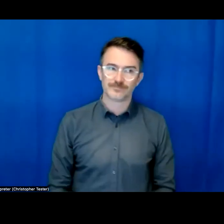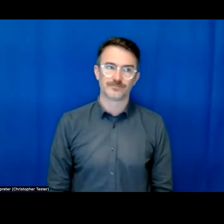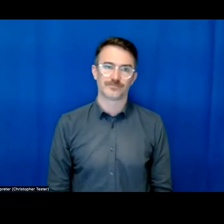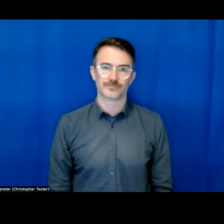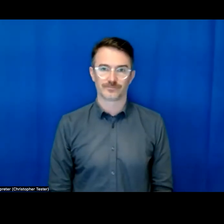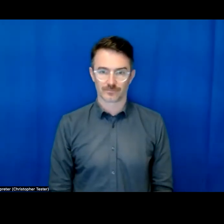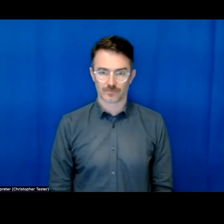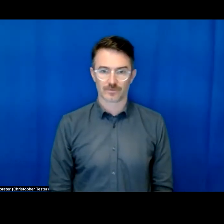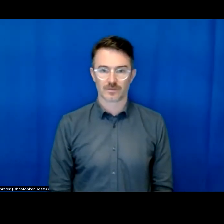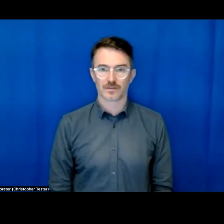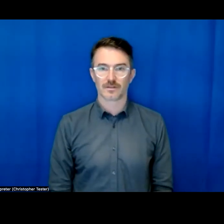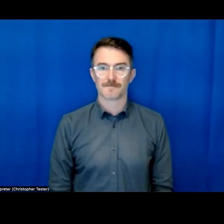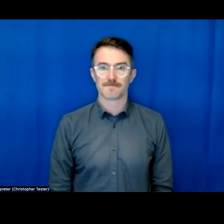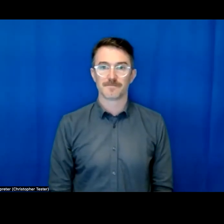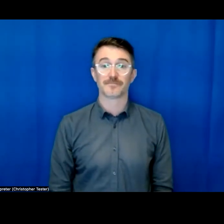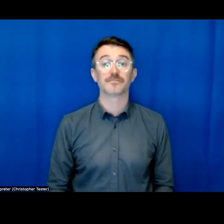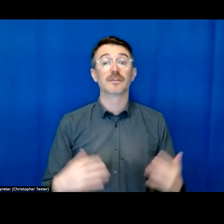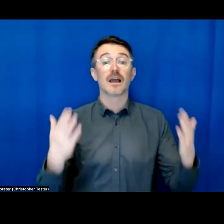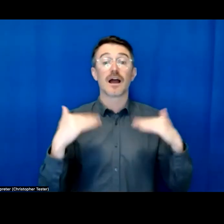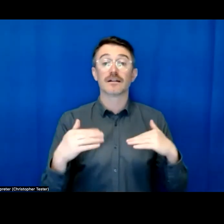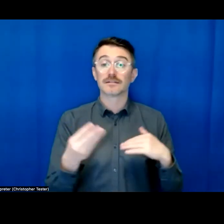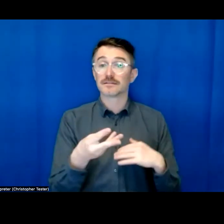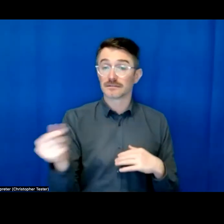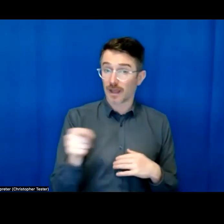the Philippines Consultative Board.